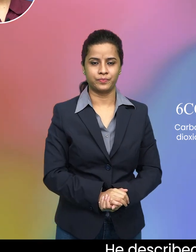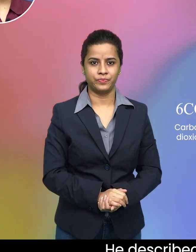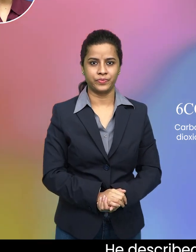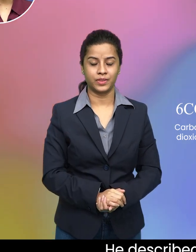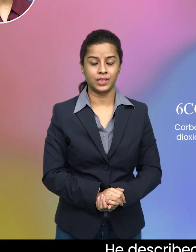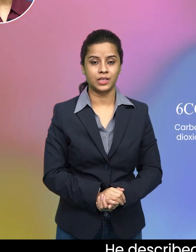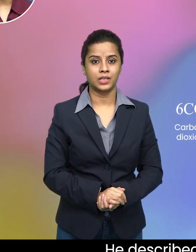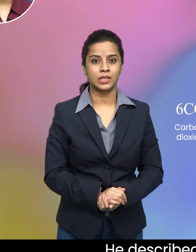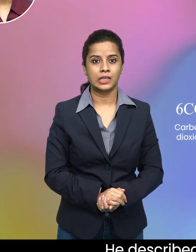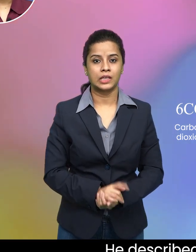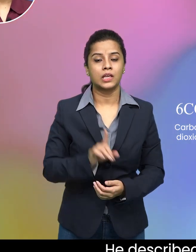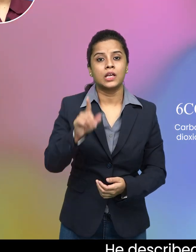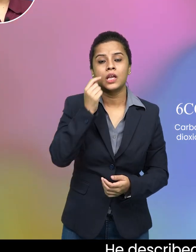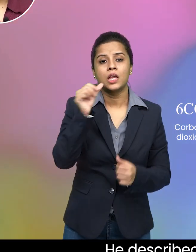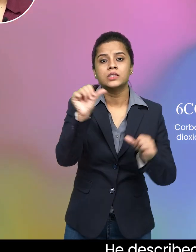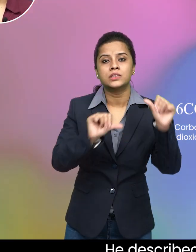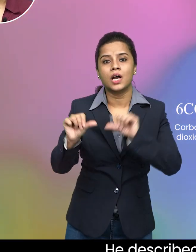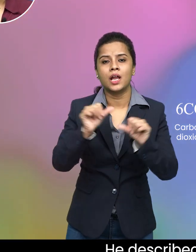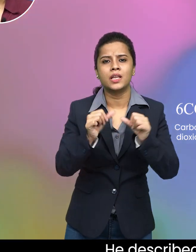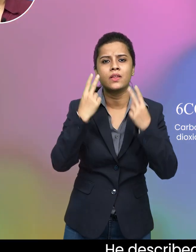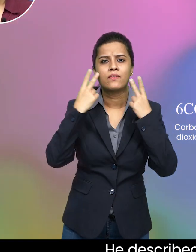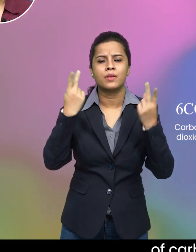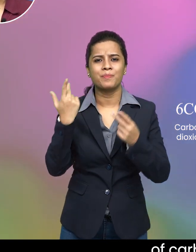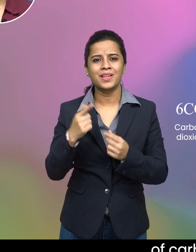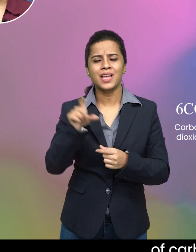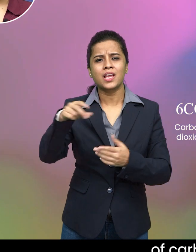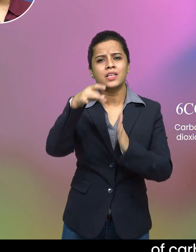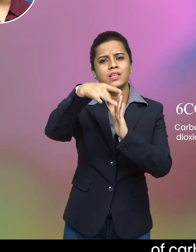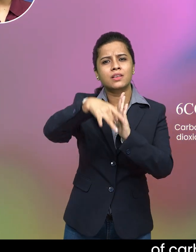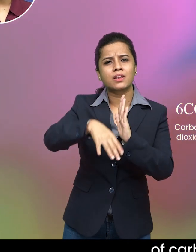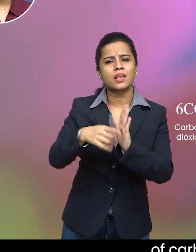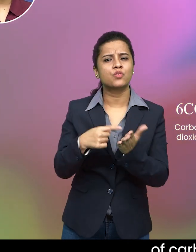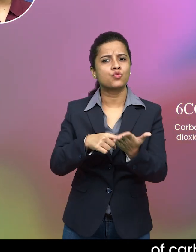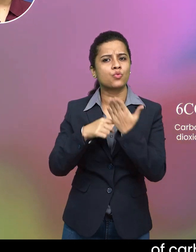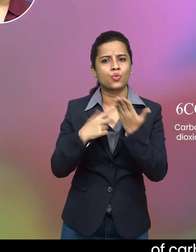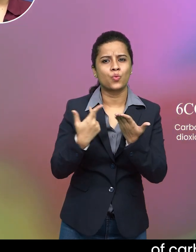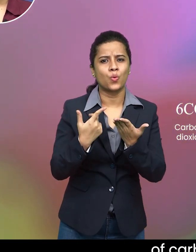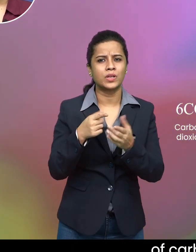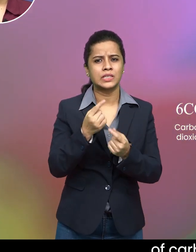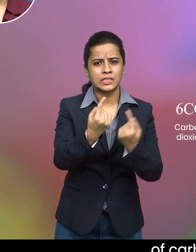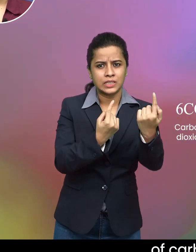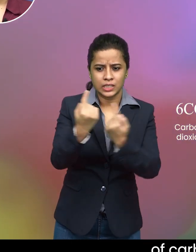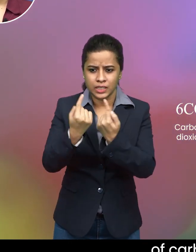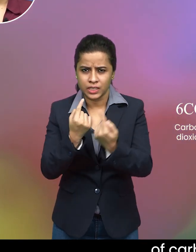He described that for each molecule of carbohydrate formed,